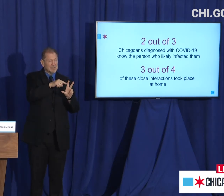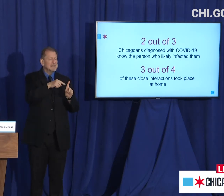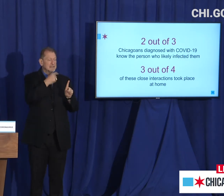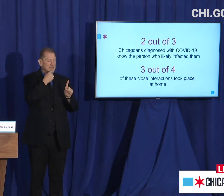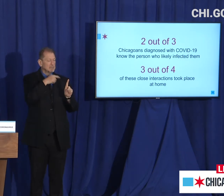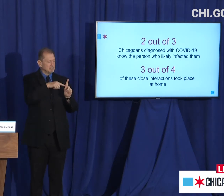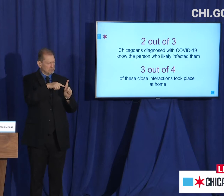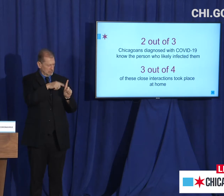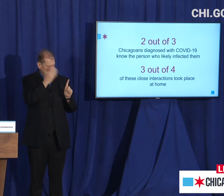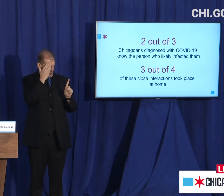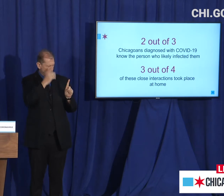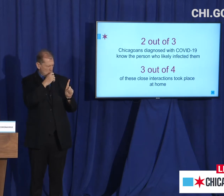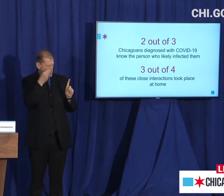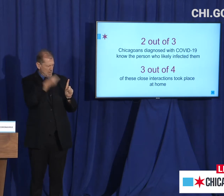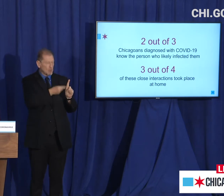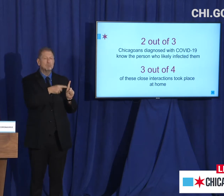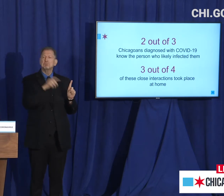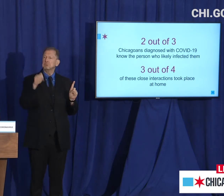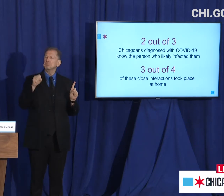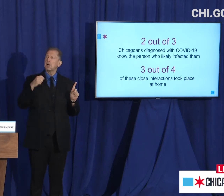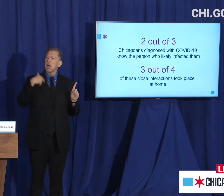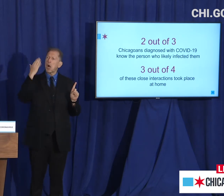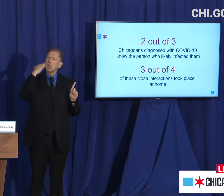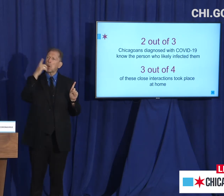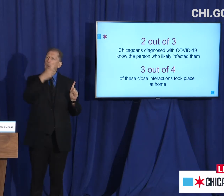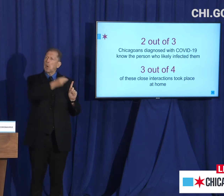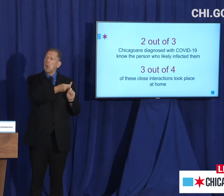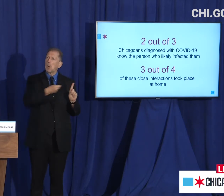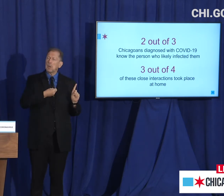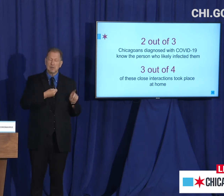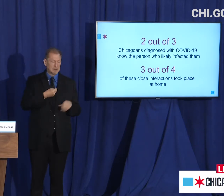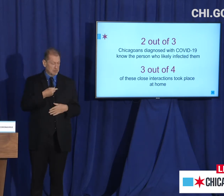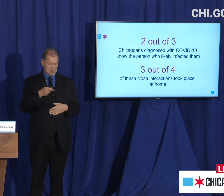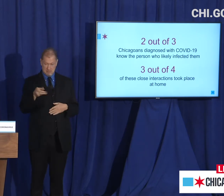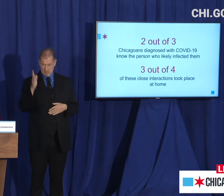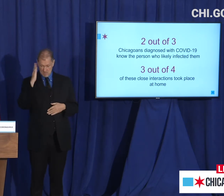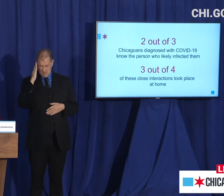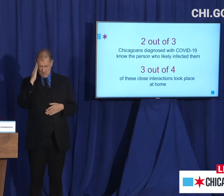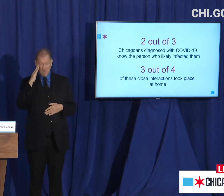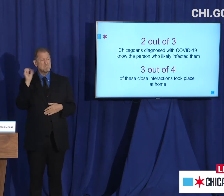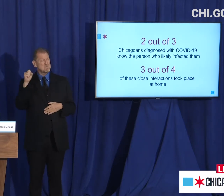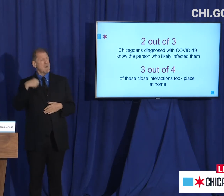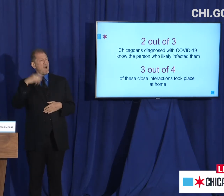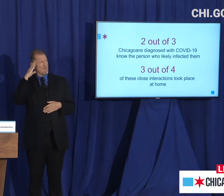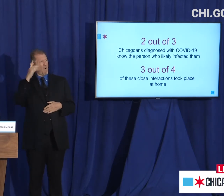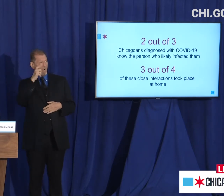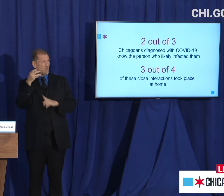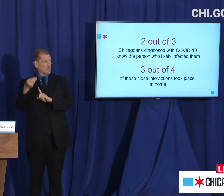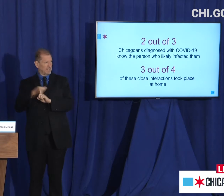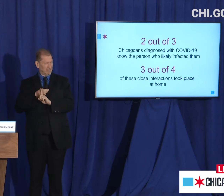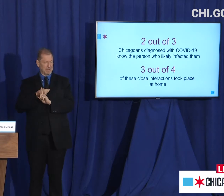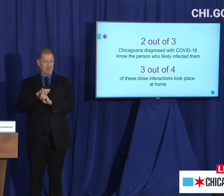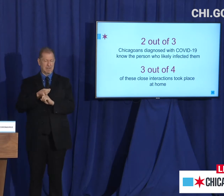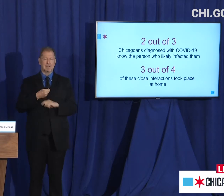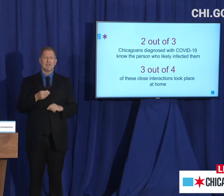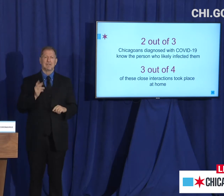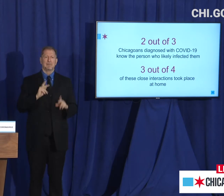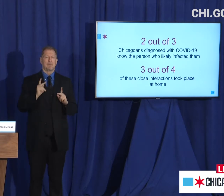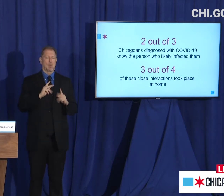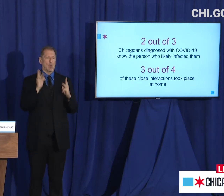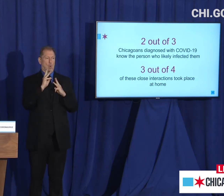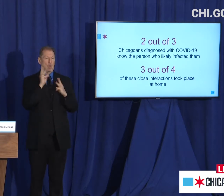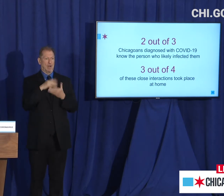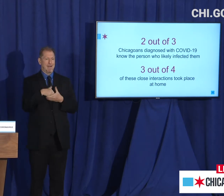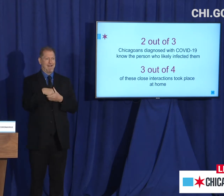that they know the person who likely infected them. People worry a lot about being out and about